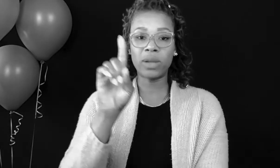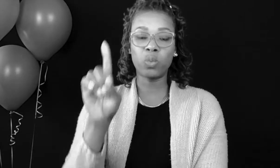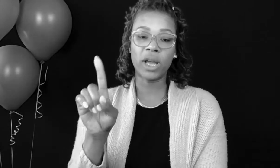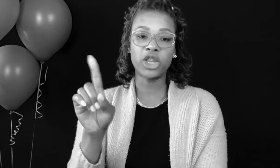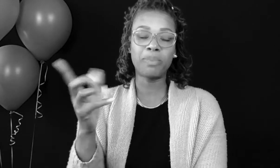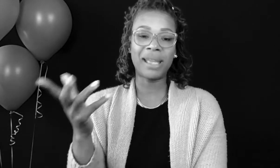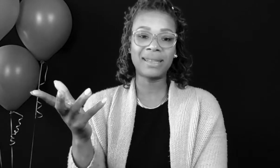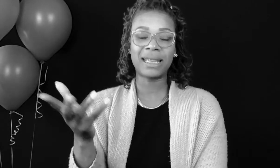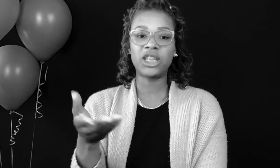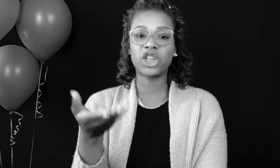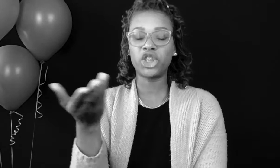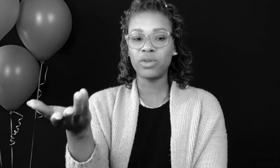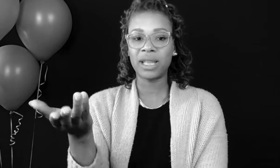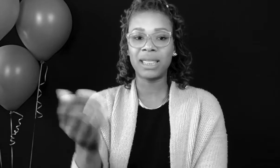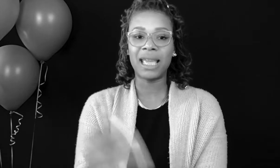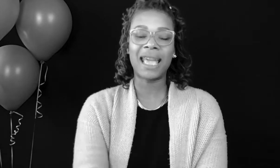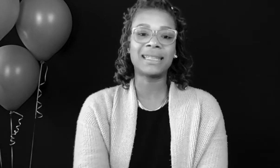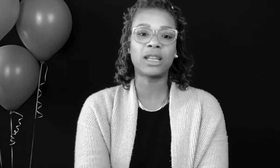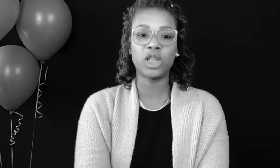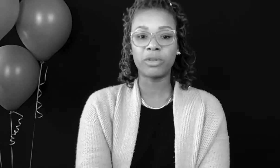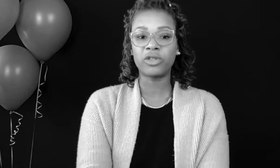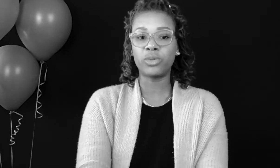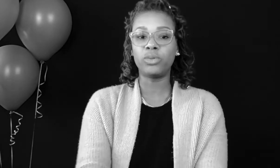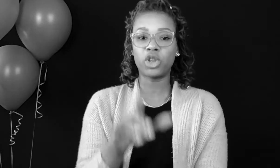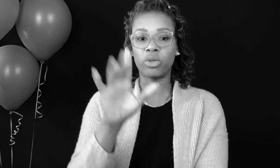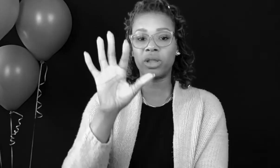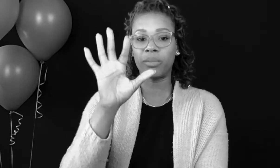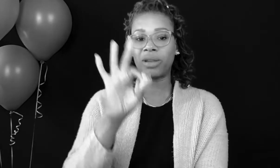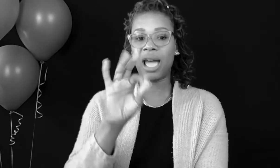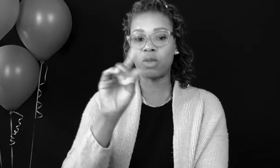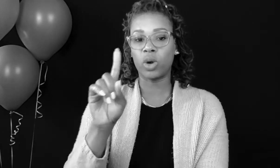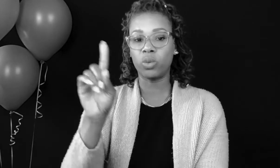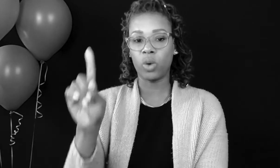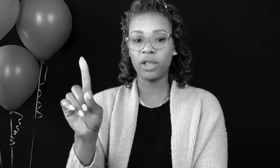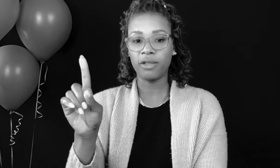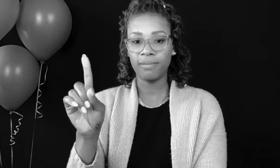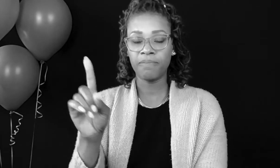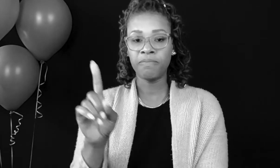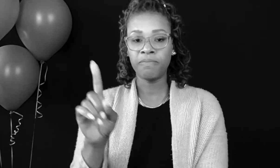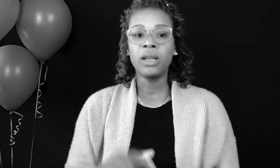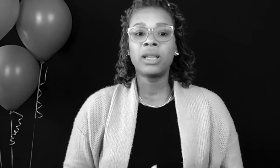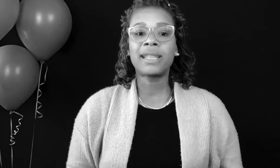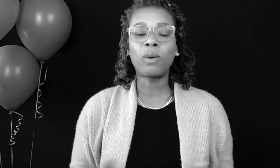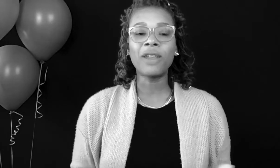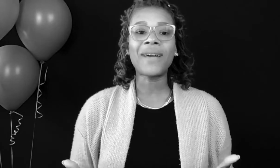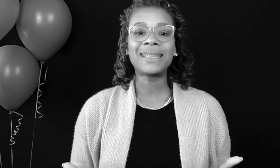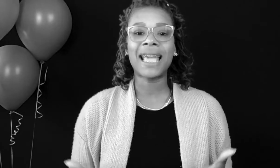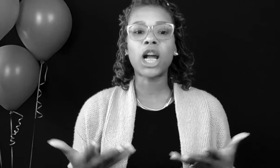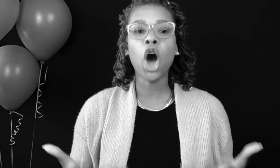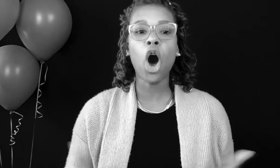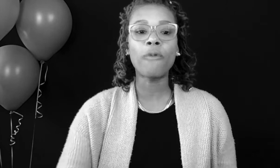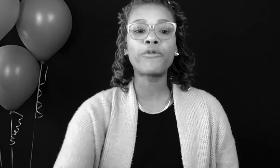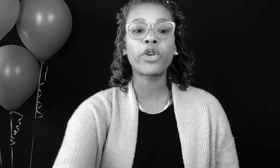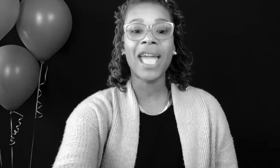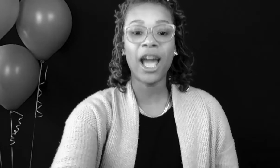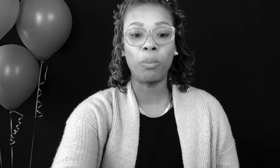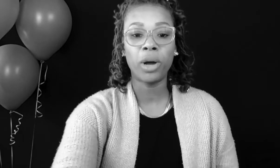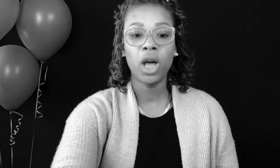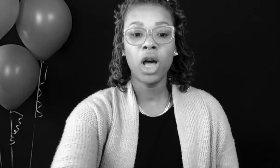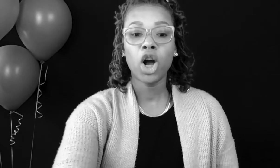911. You're basically just using the ASL numbers to show the number 911. Now, what if I said call for help?